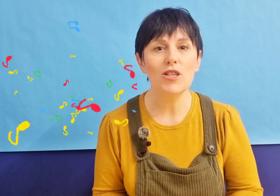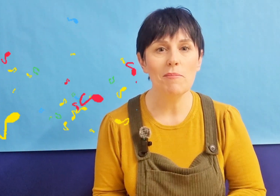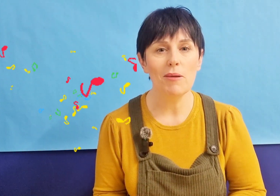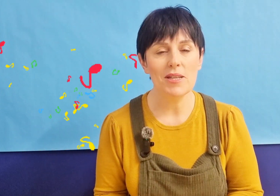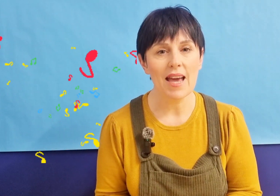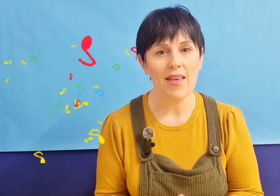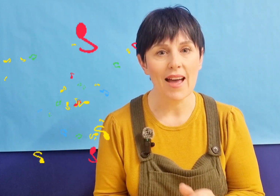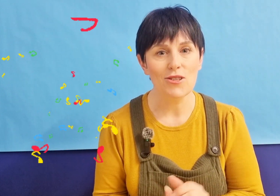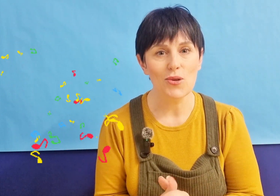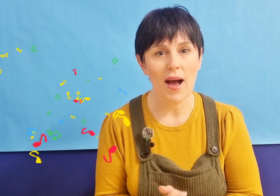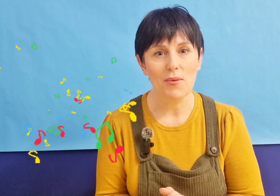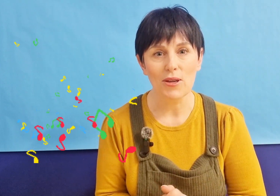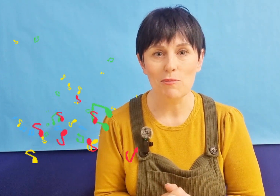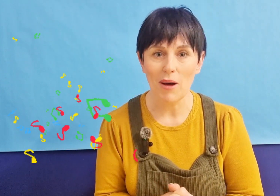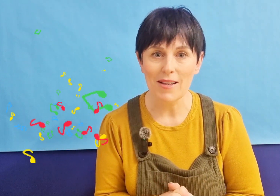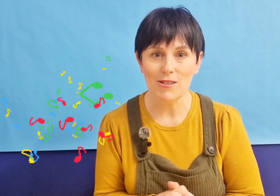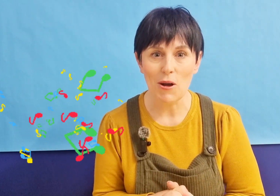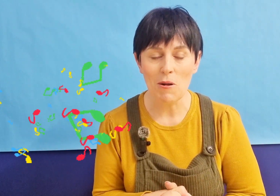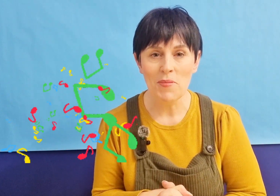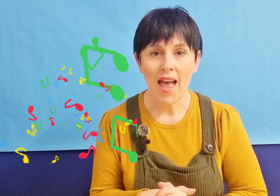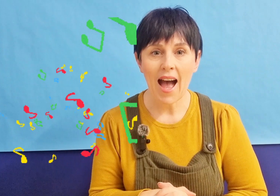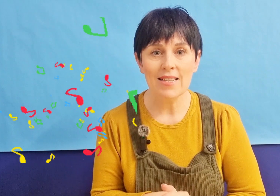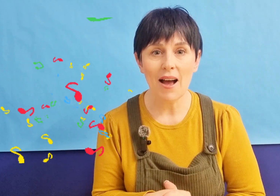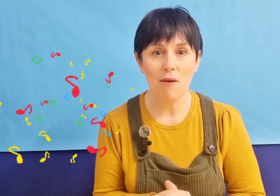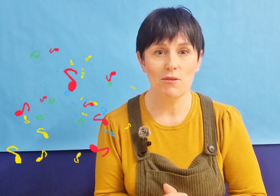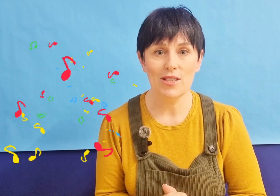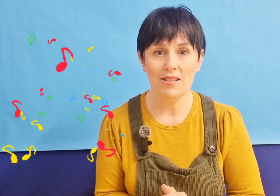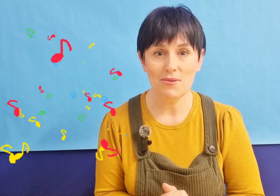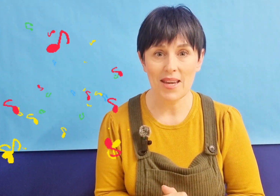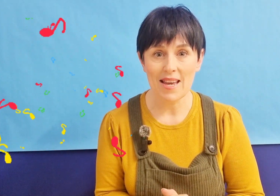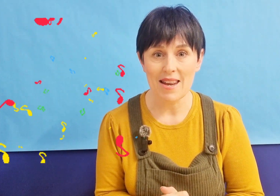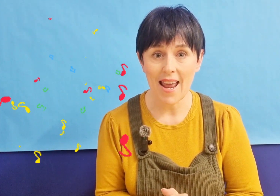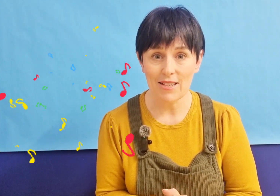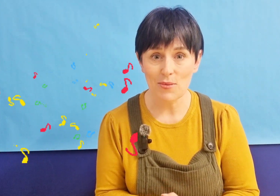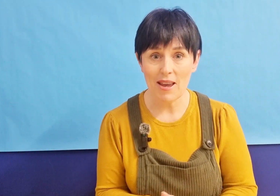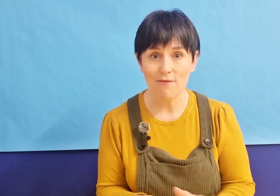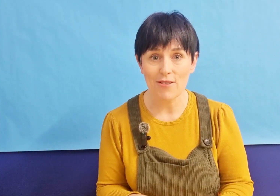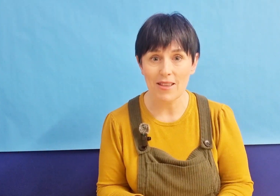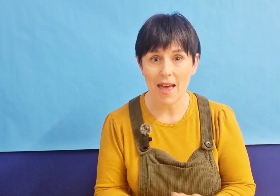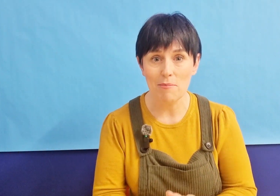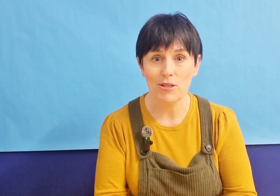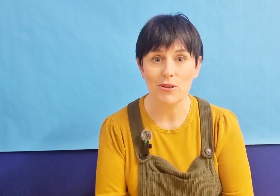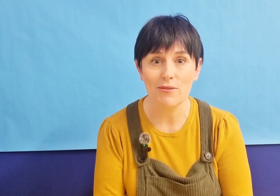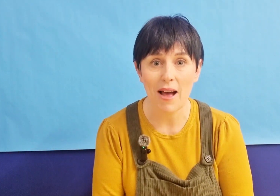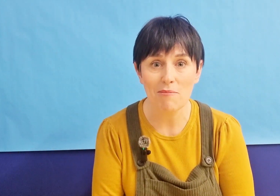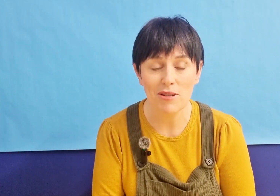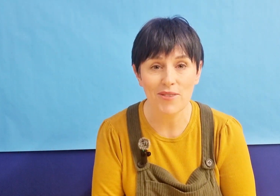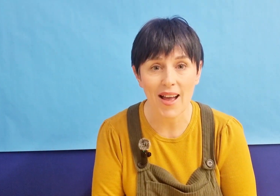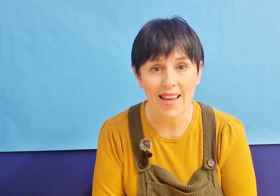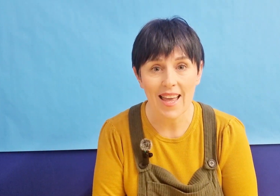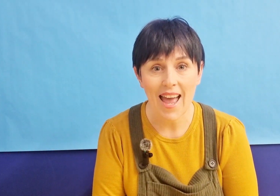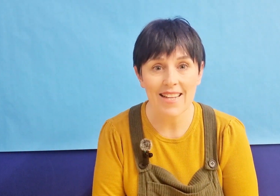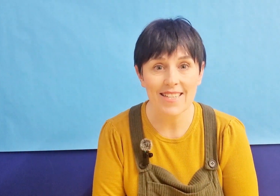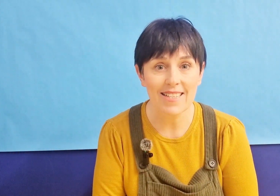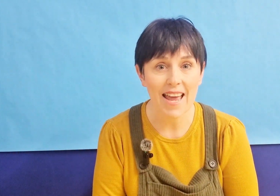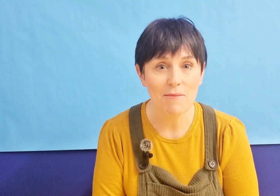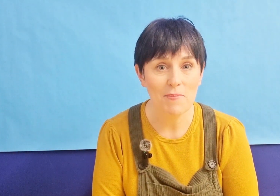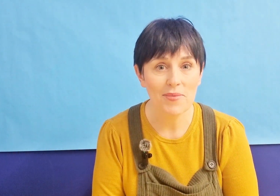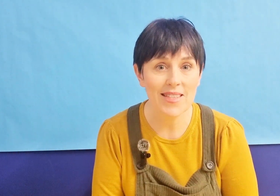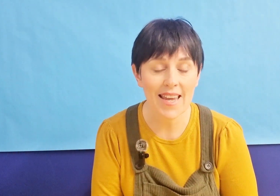jump up together and do our goodbye song? And I will see you here next week for another episode of Amplify. Until then, take